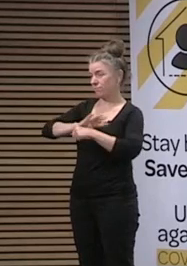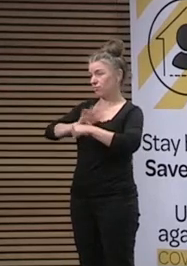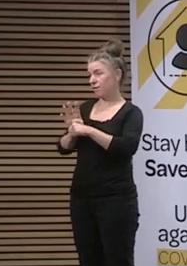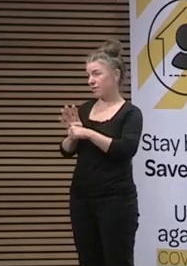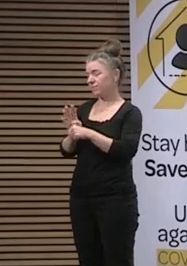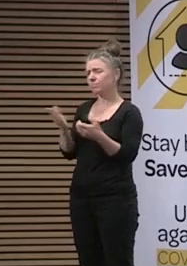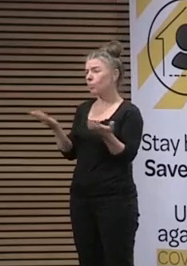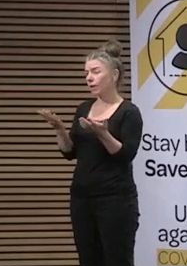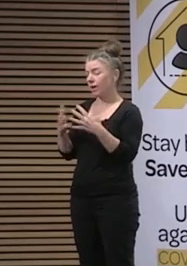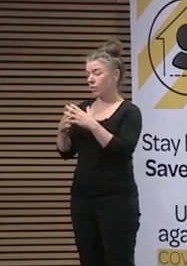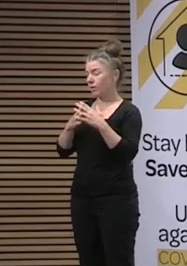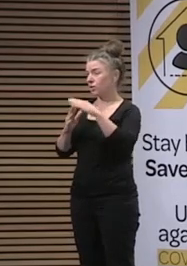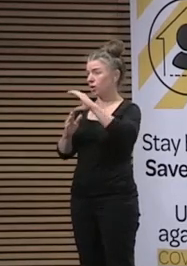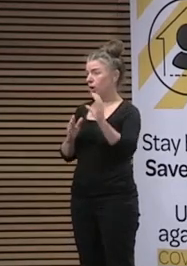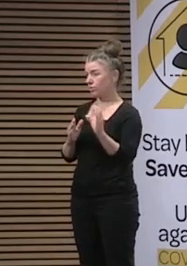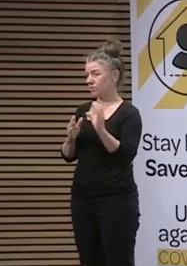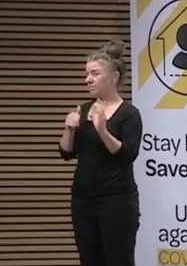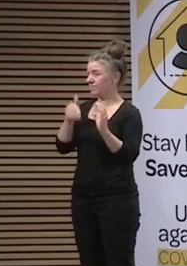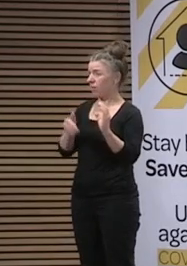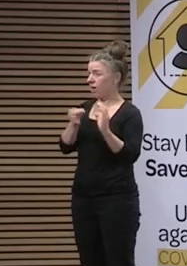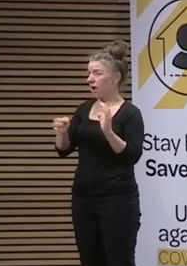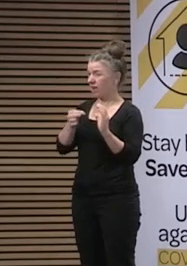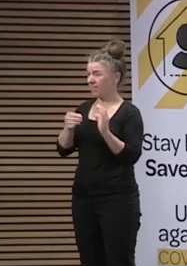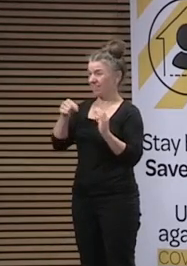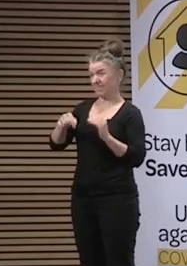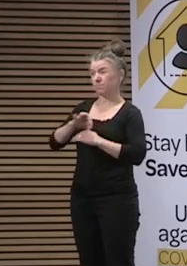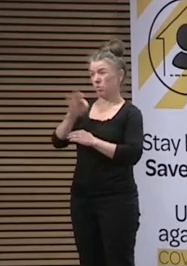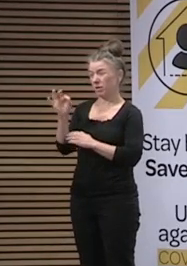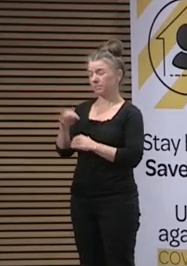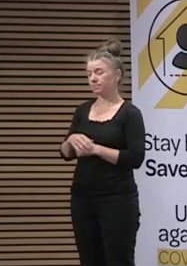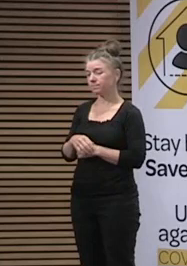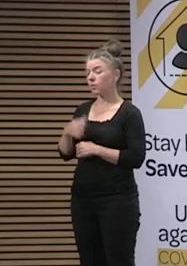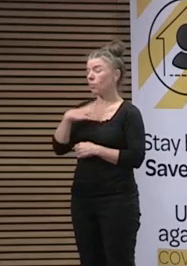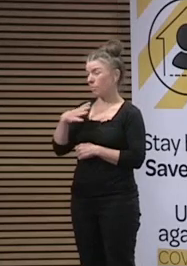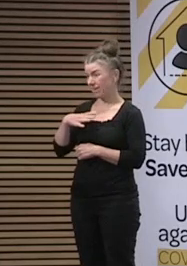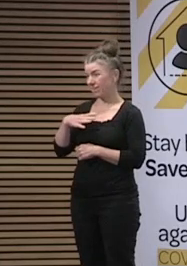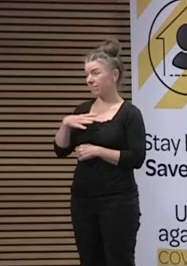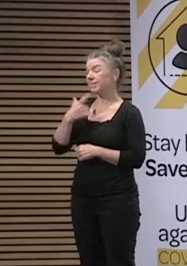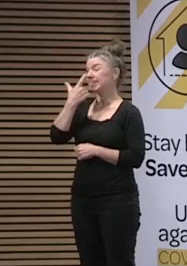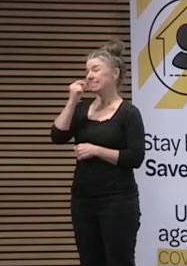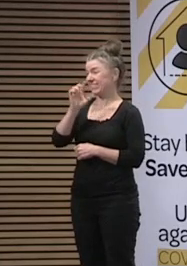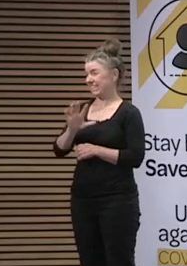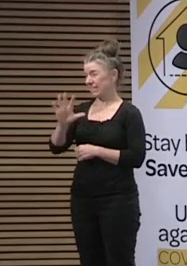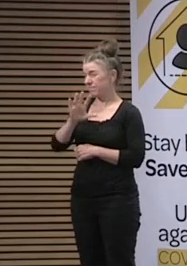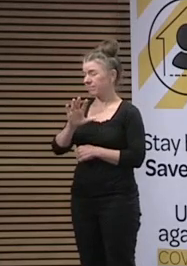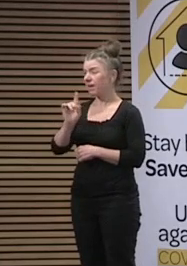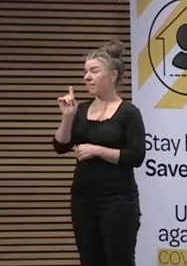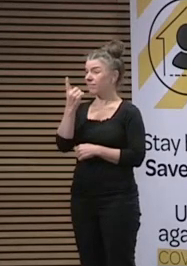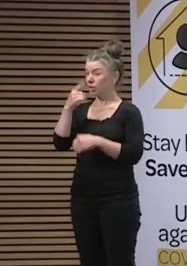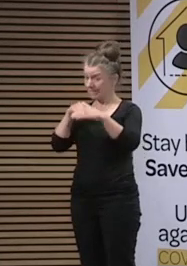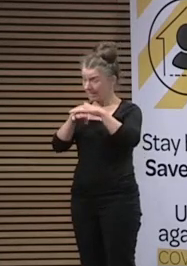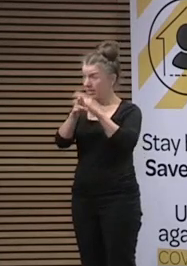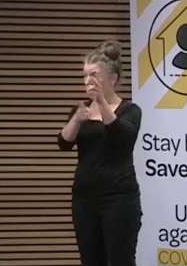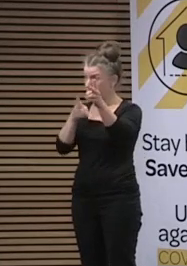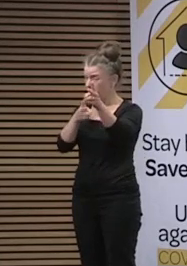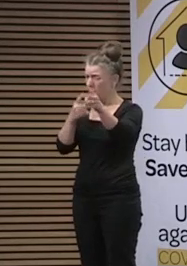on the West Coast early this morning. The death was in a woman in her 70s who had initially been admitted for what was